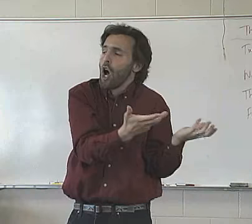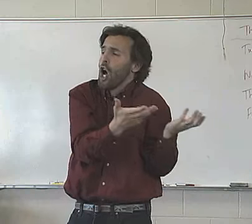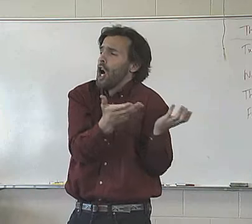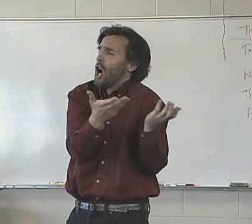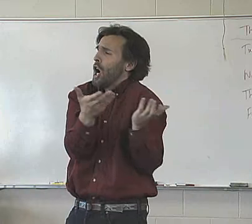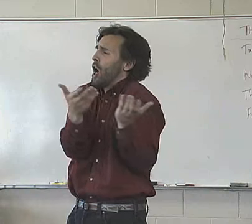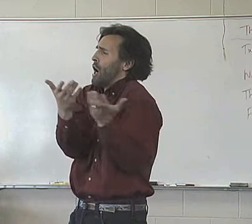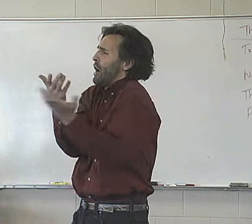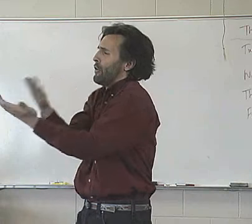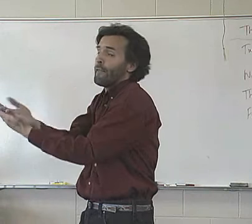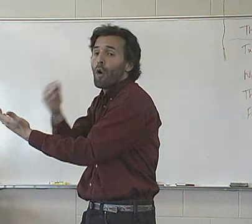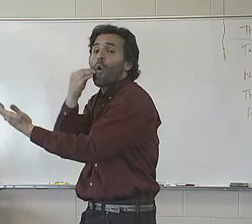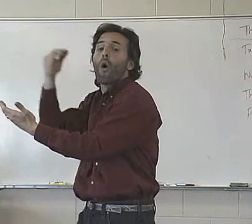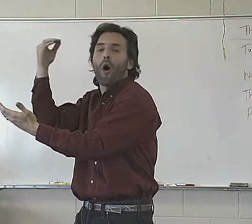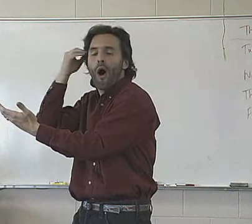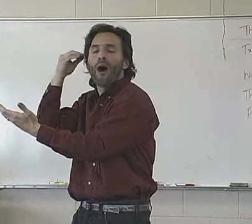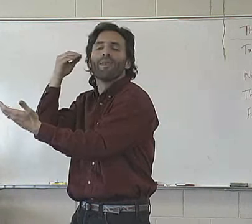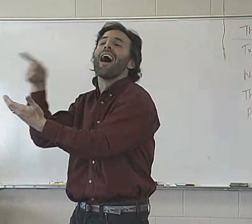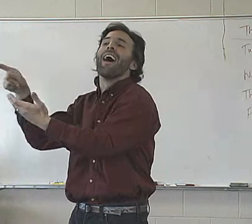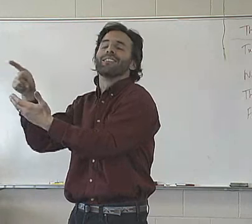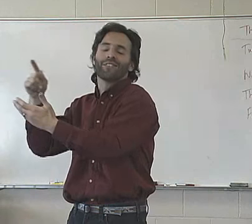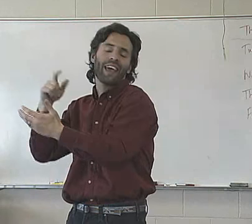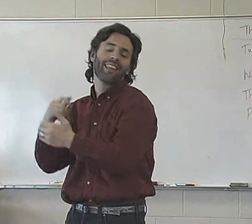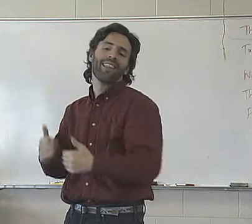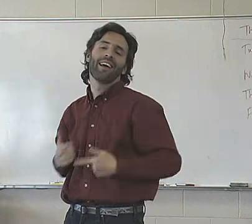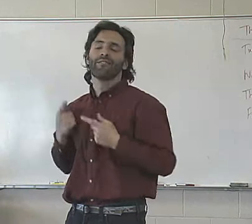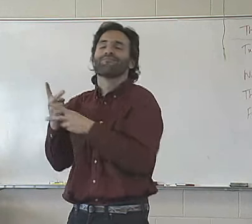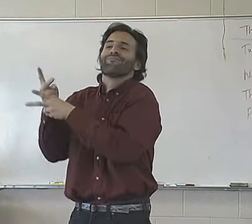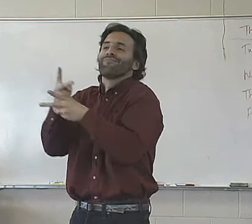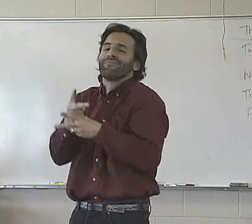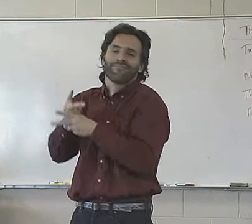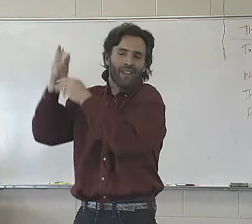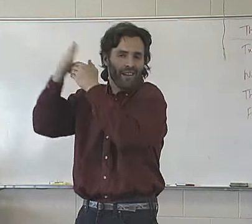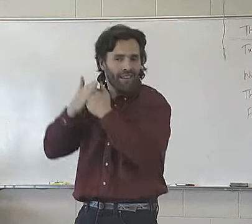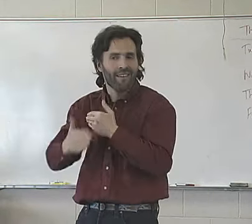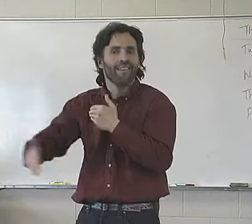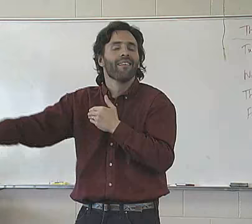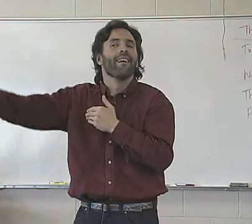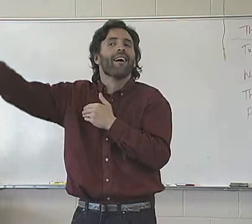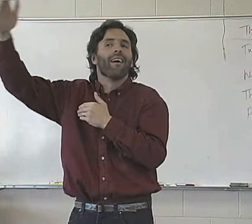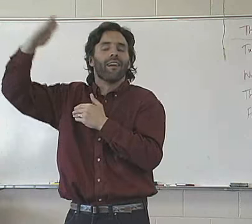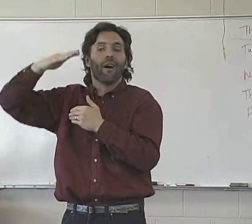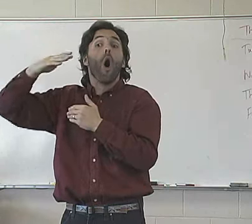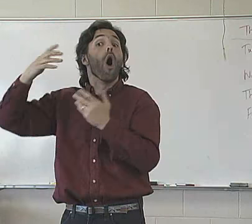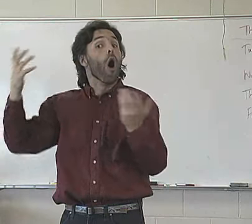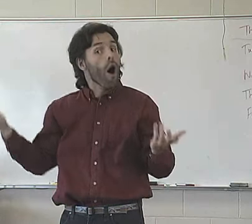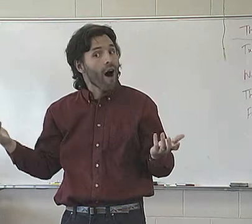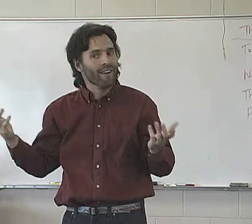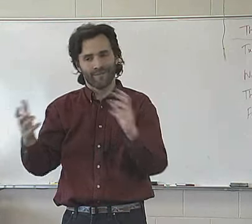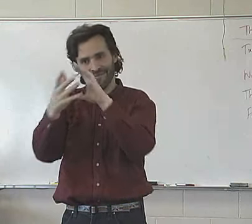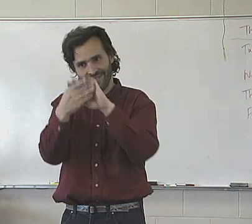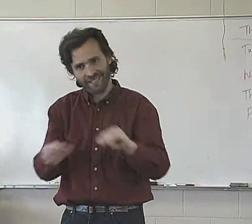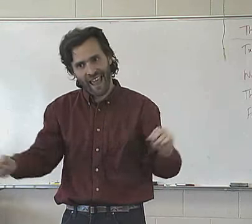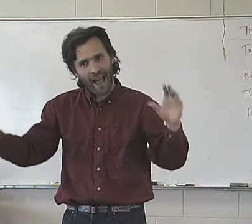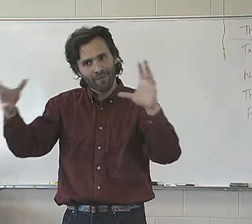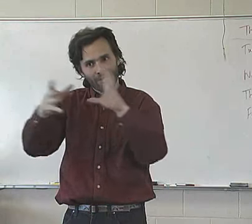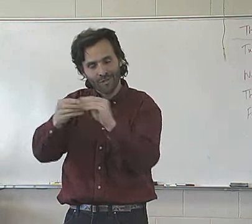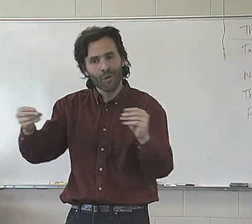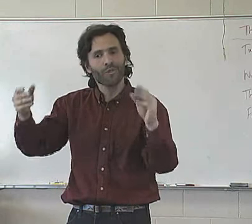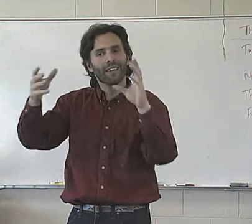And with that, they lived in the greatest of comfort and safety to the end of their days. Och snipp, snapp,